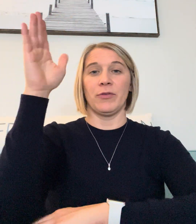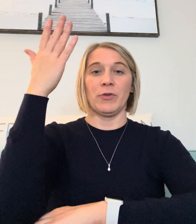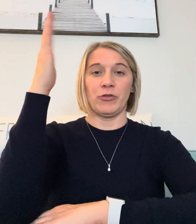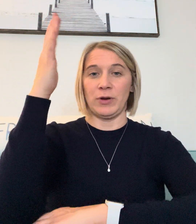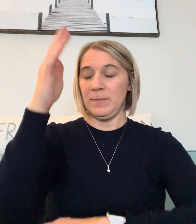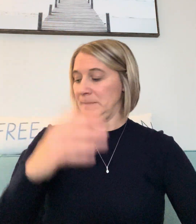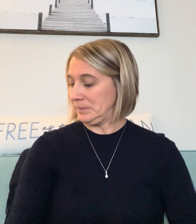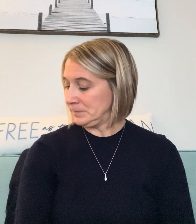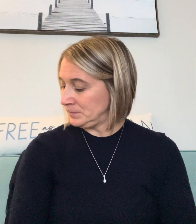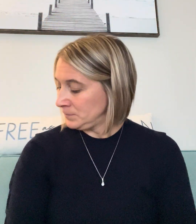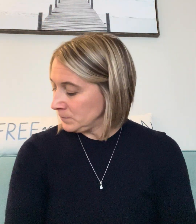Christmas tree.